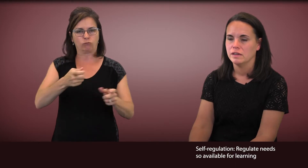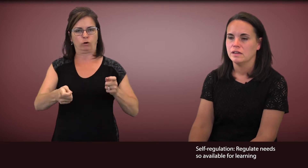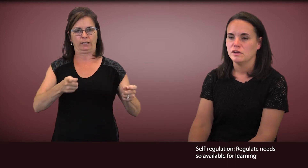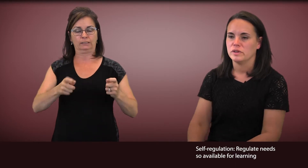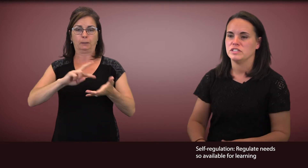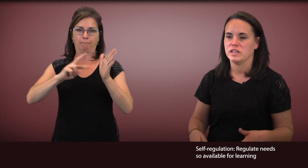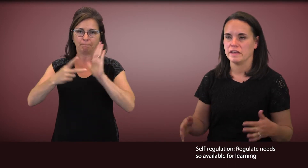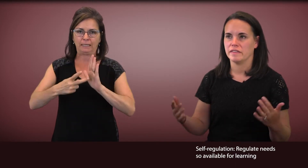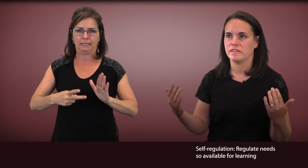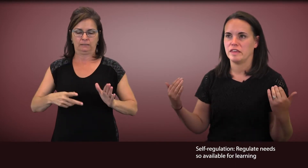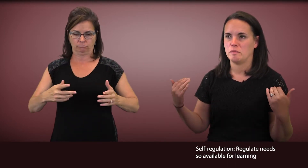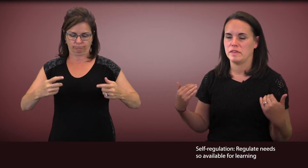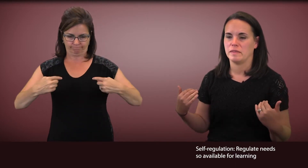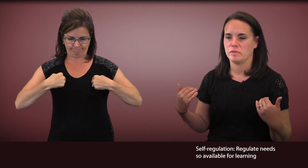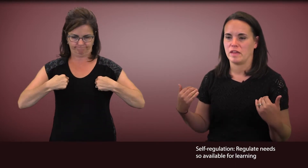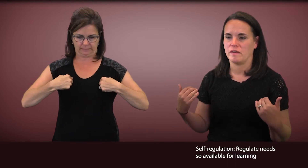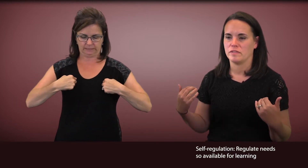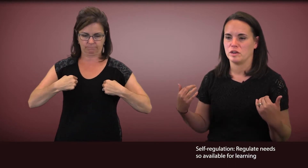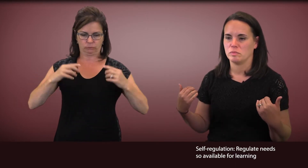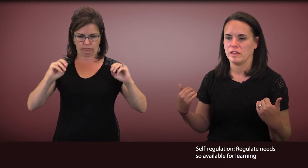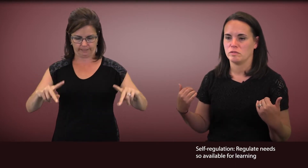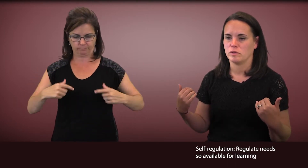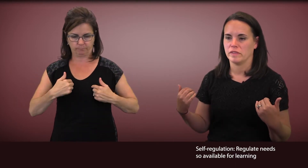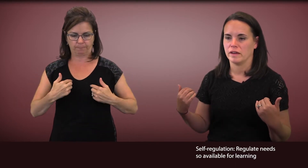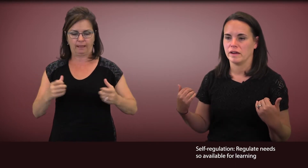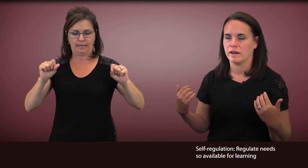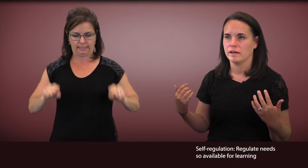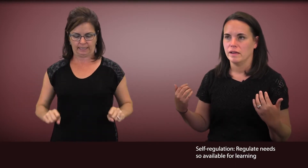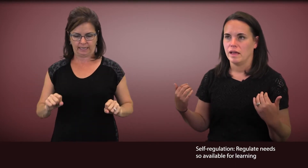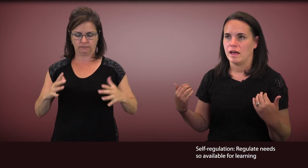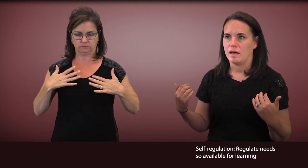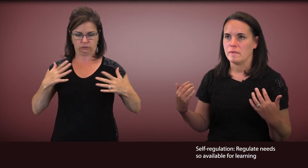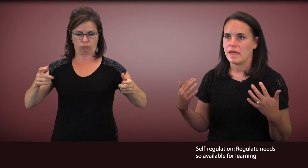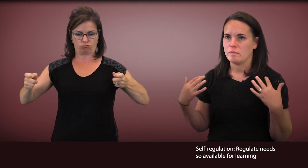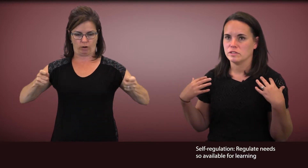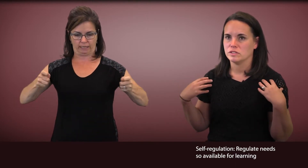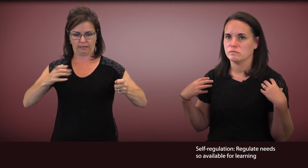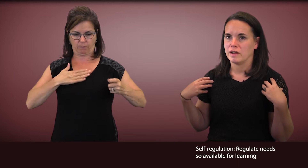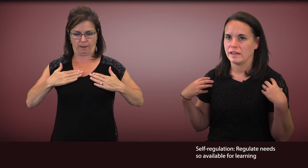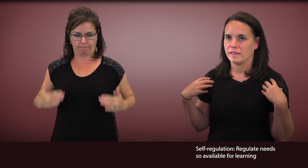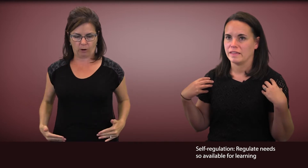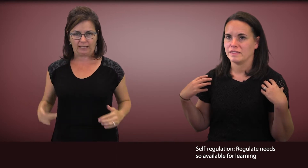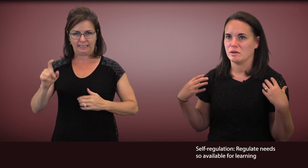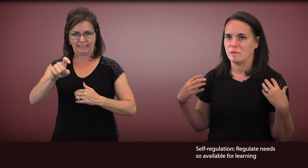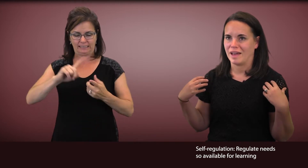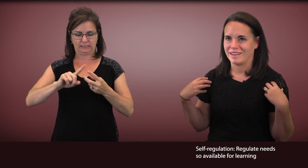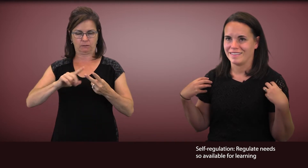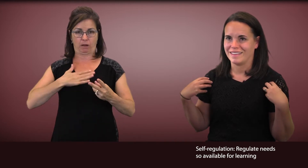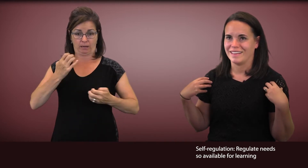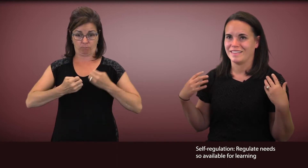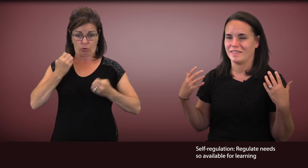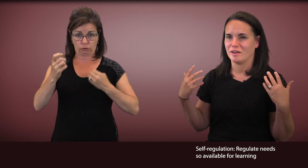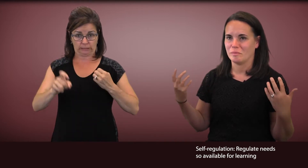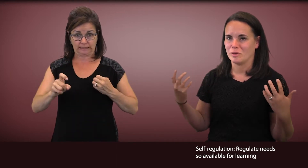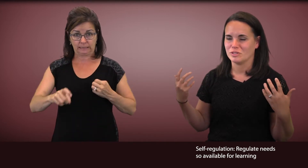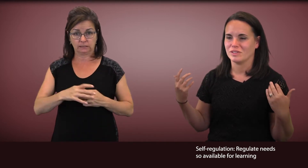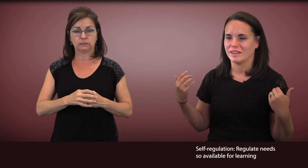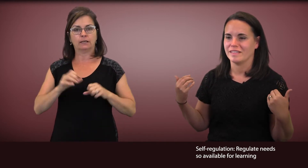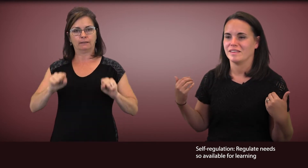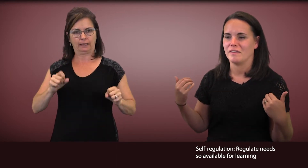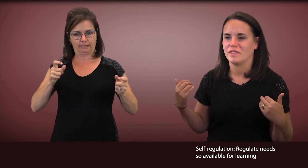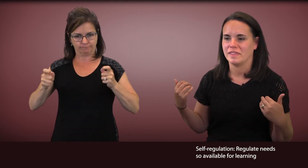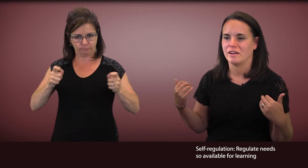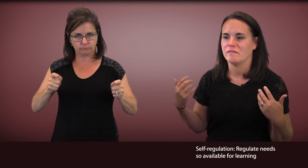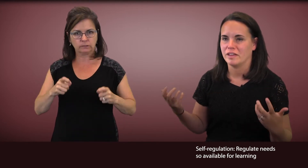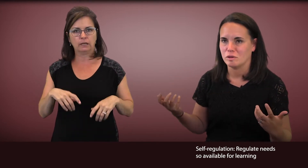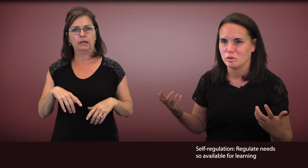self-regulation, which is keeping themselves in a place where they're able to regulate their body's needs and their emotional